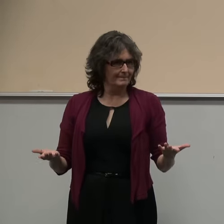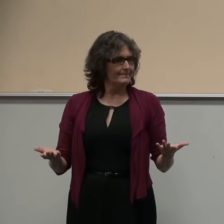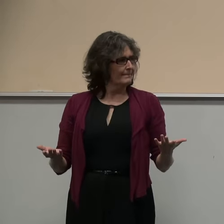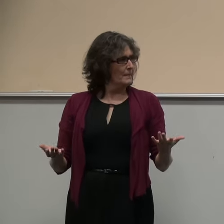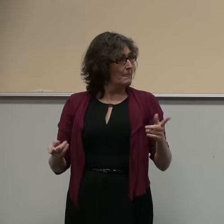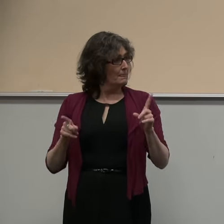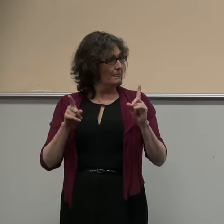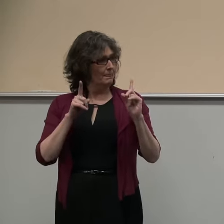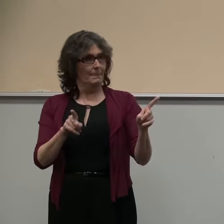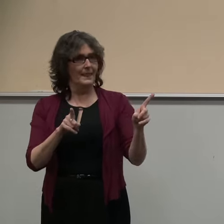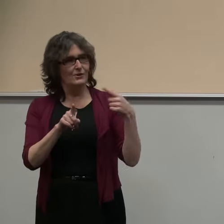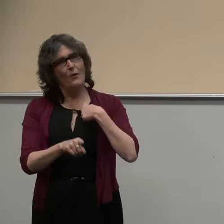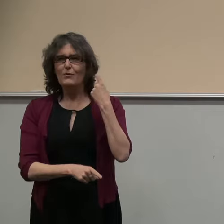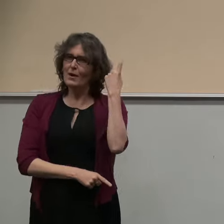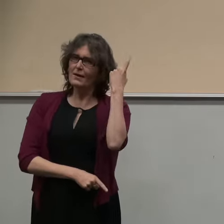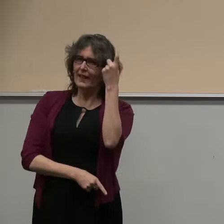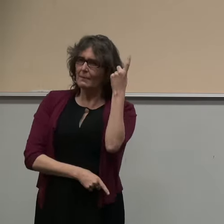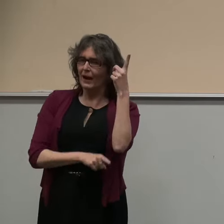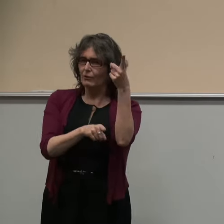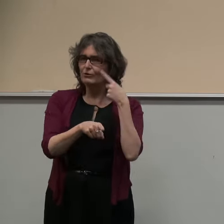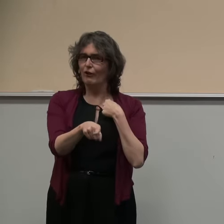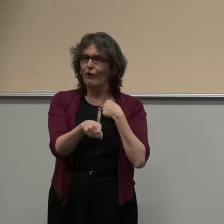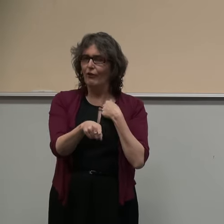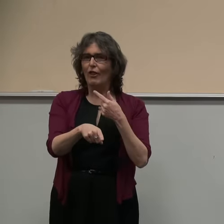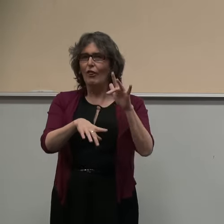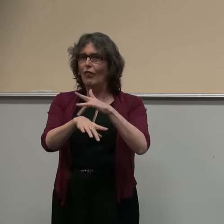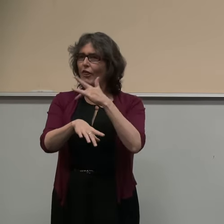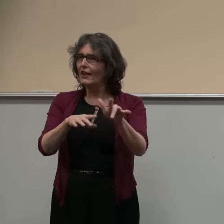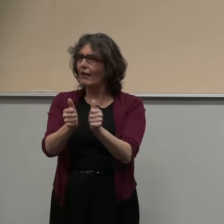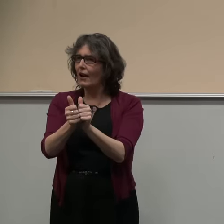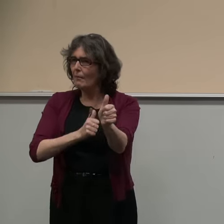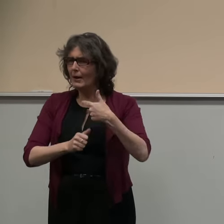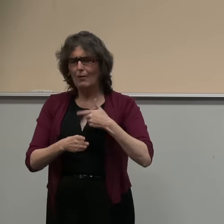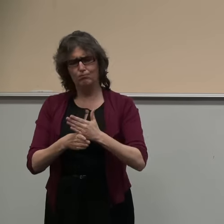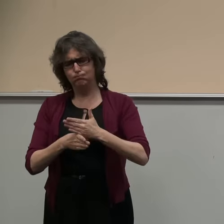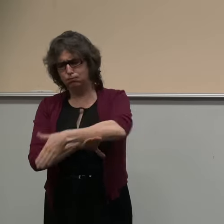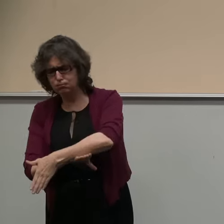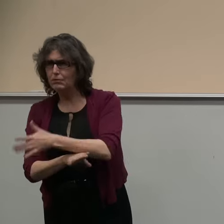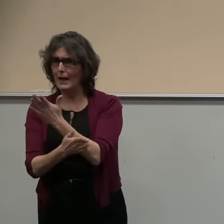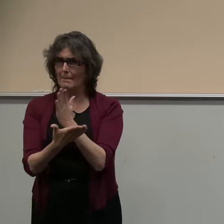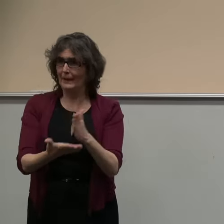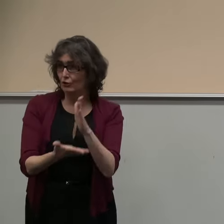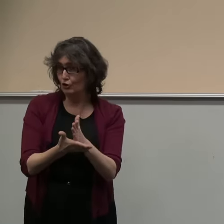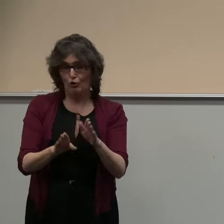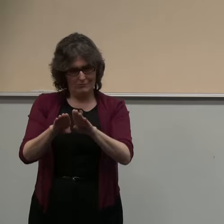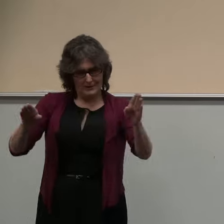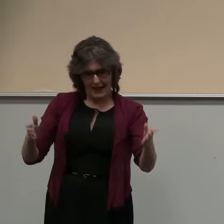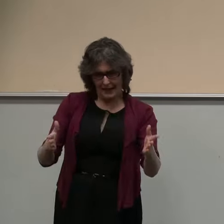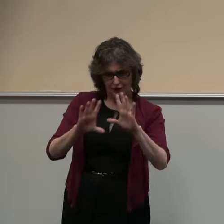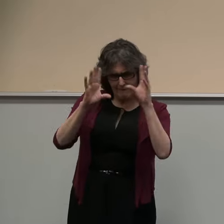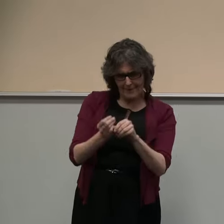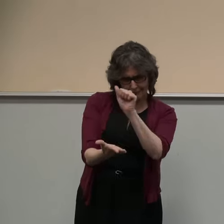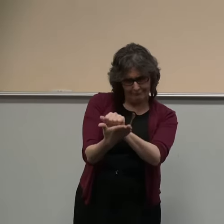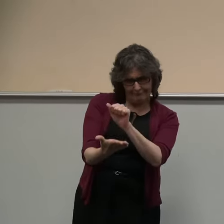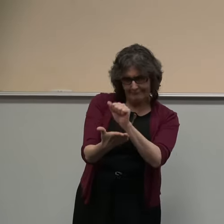in to get everything right on stage, but then the interpreter that's supposed to represent that just volunteers because they don't have anything else on that